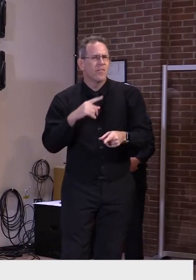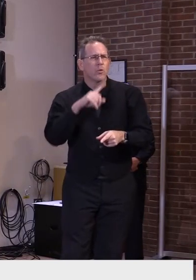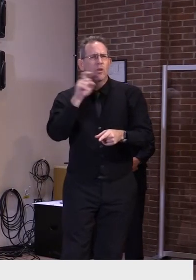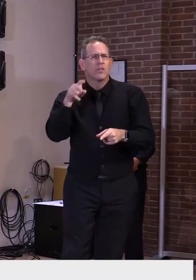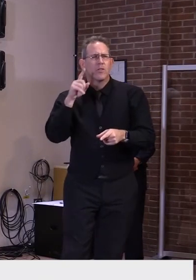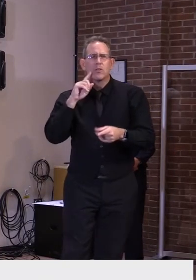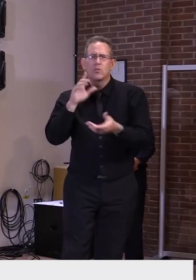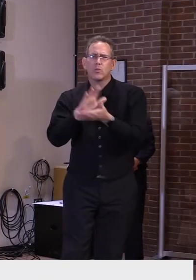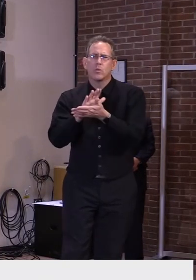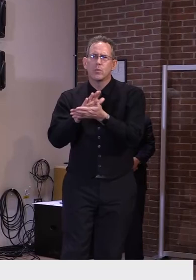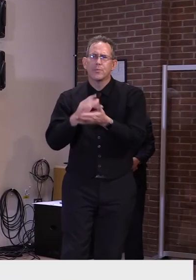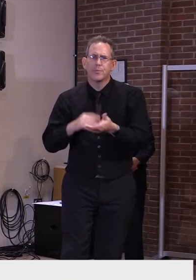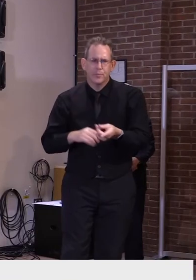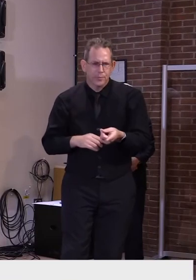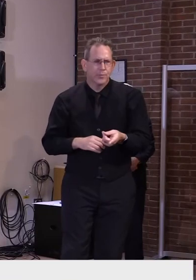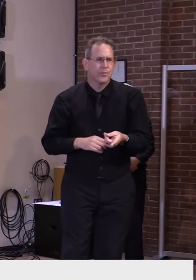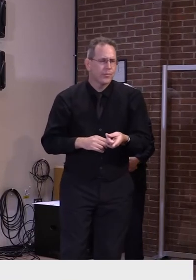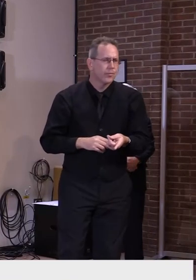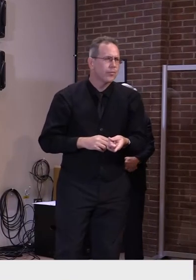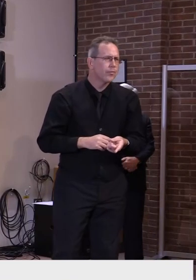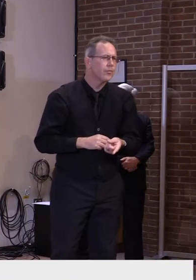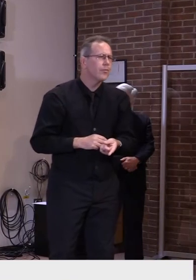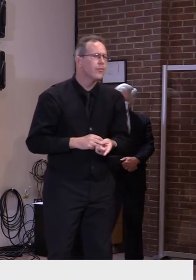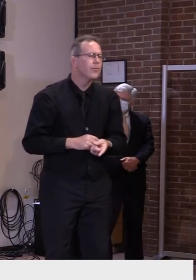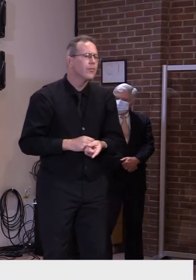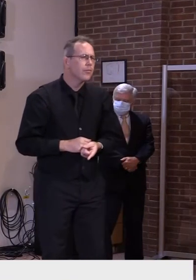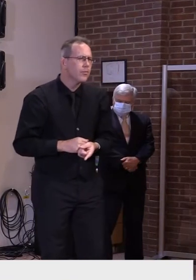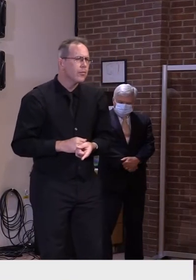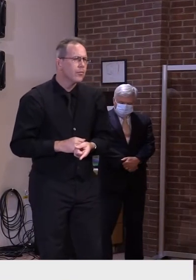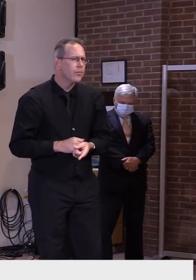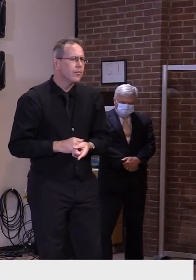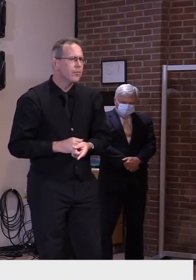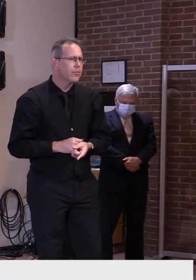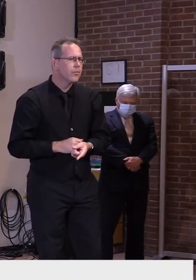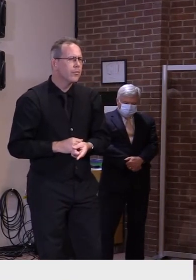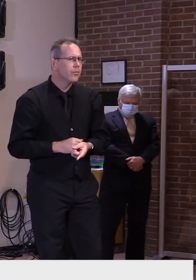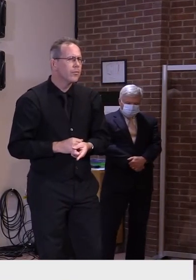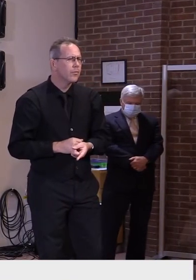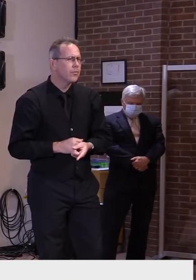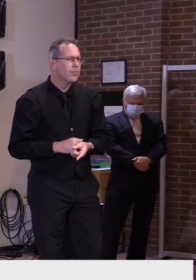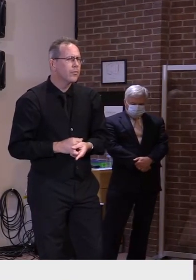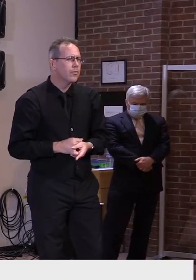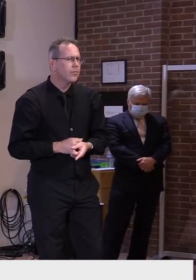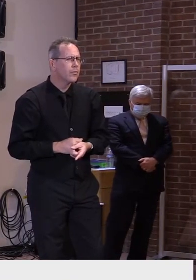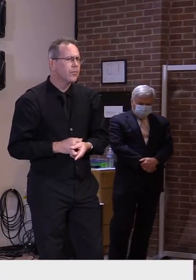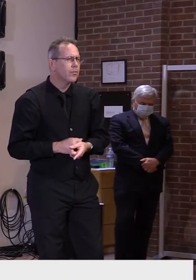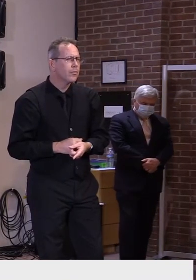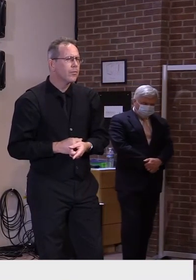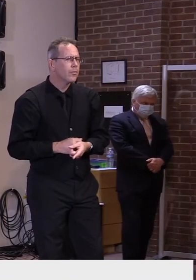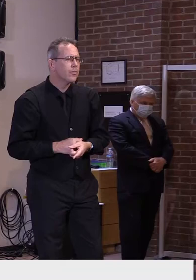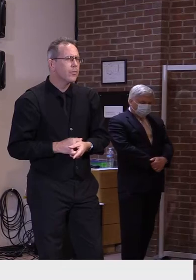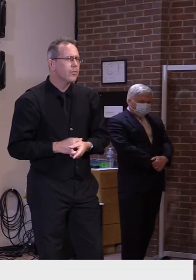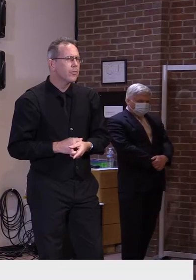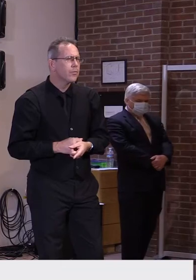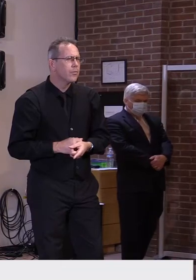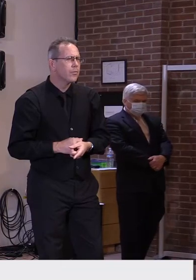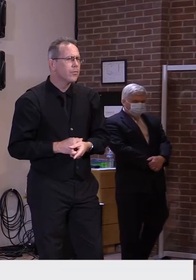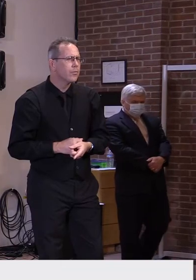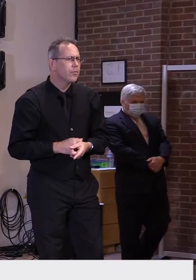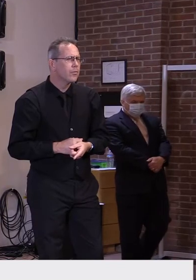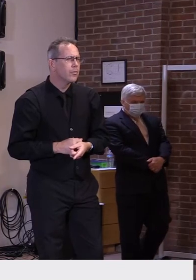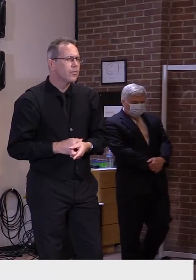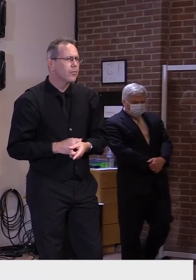Last night at a school board meeting, a parent was kind of upset with a high school because during the